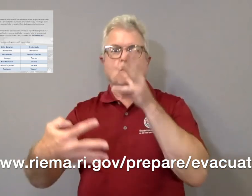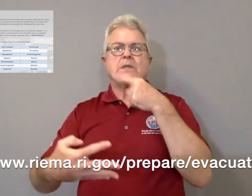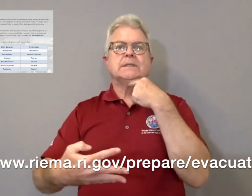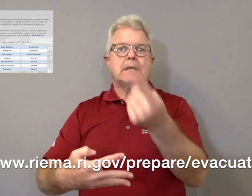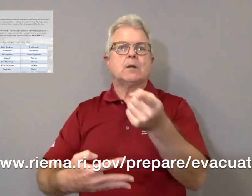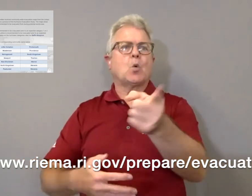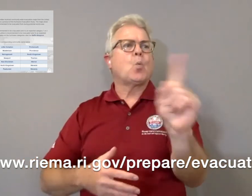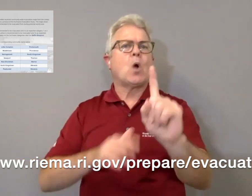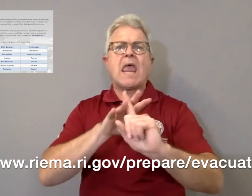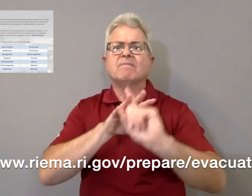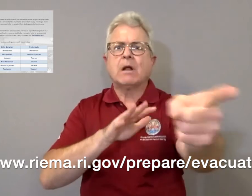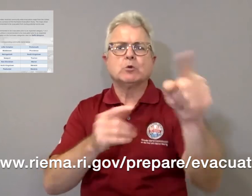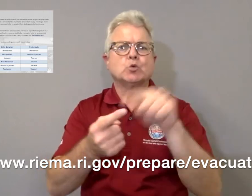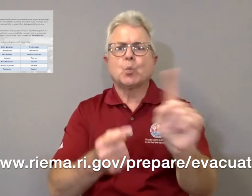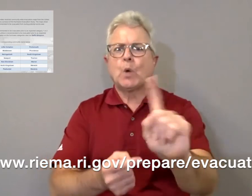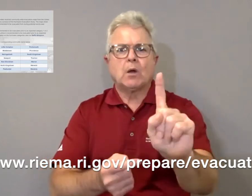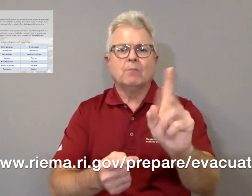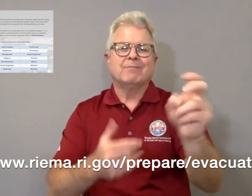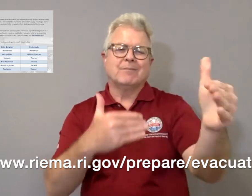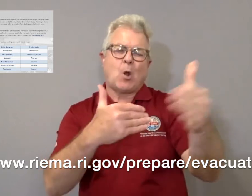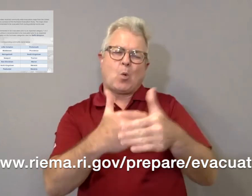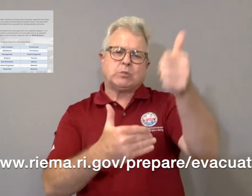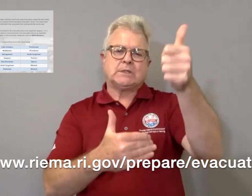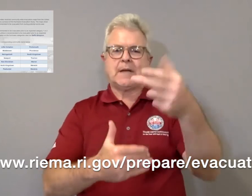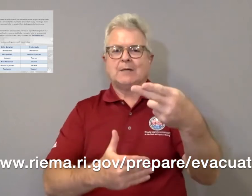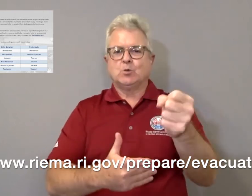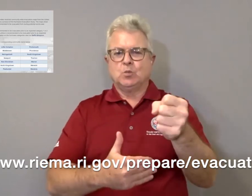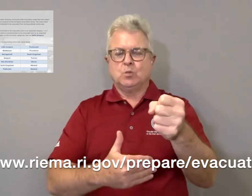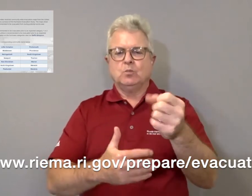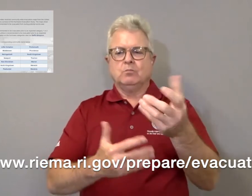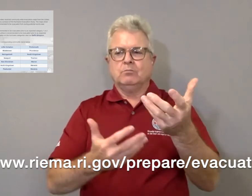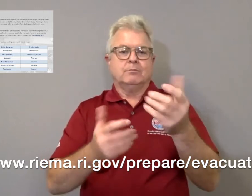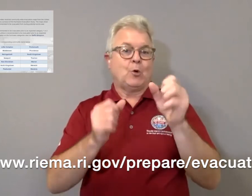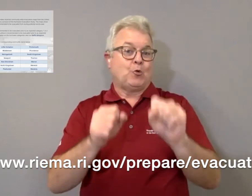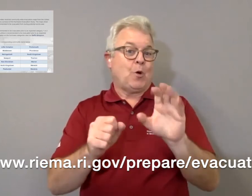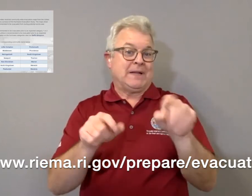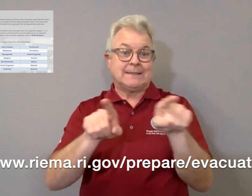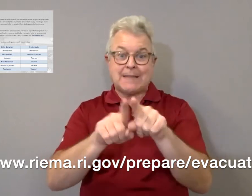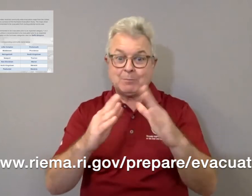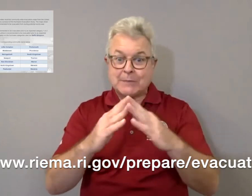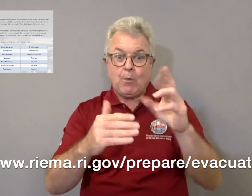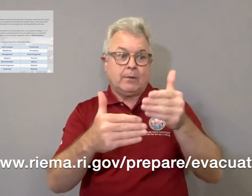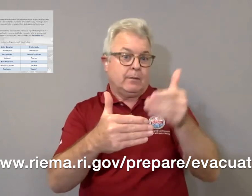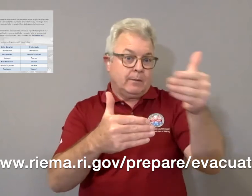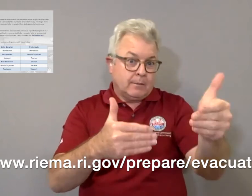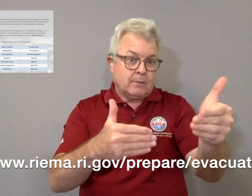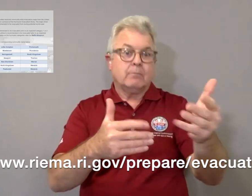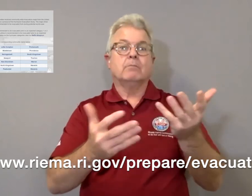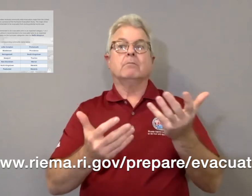where you are located and it will tell you where you would evacuate to, the closest high school. It could be